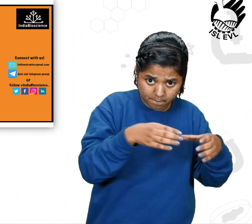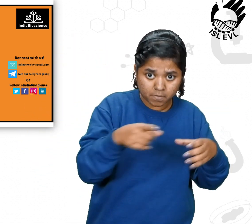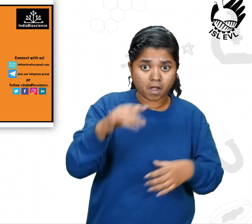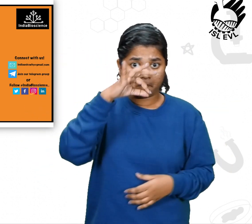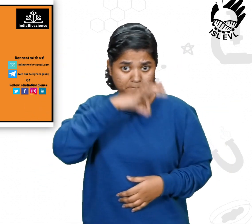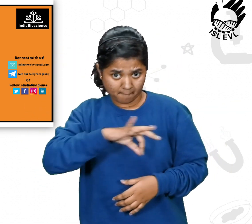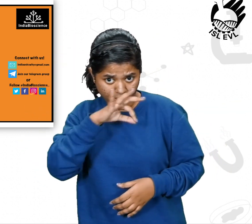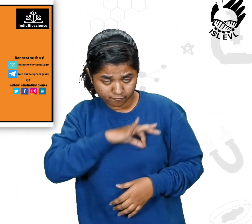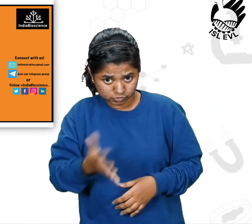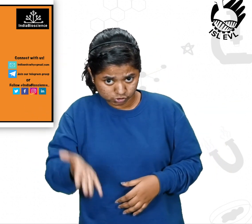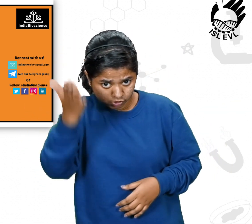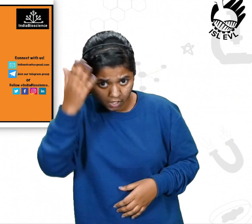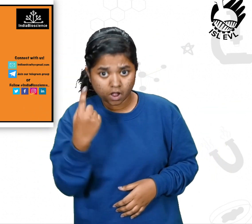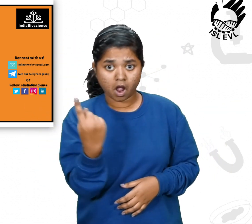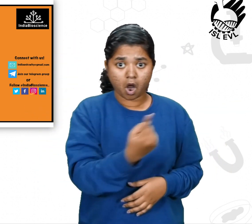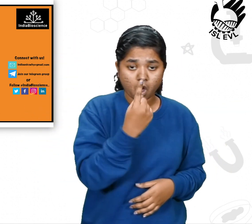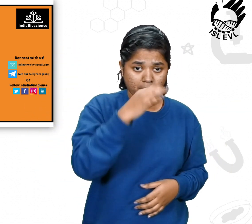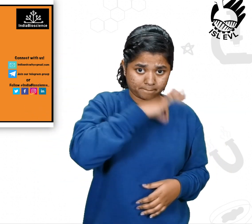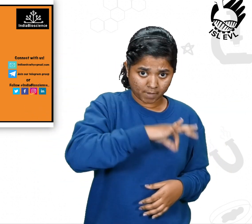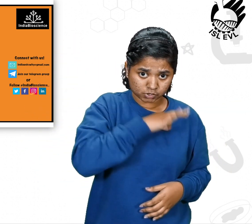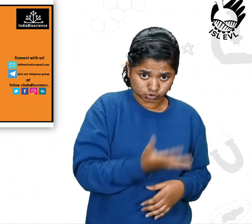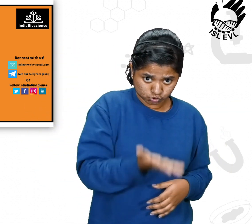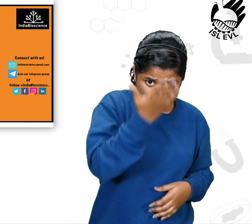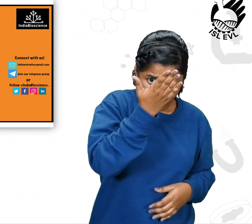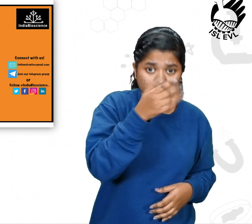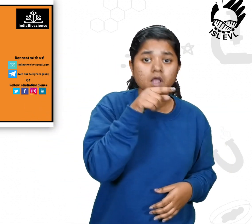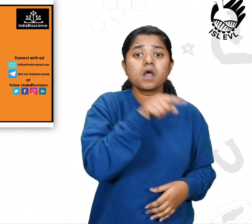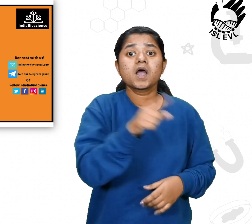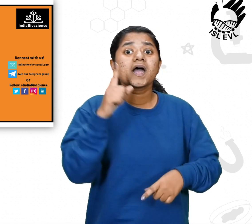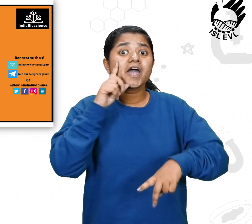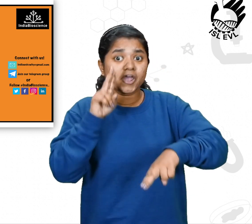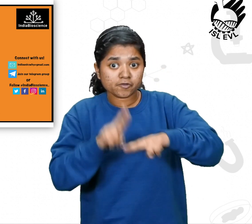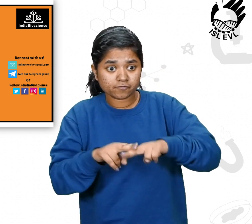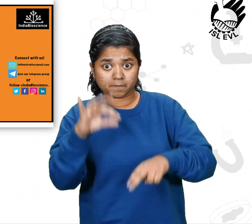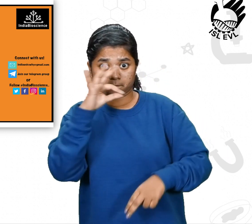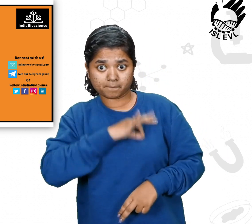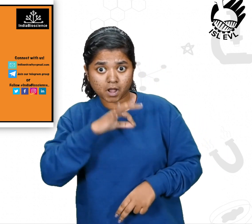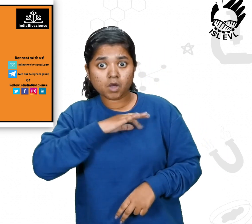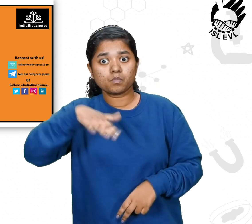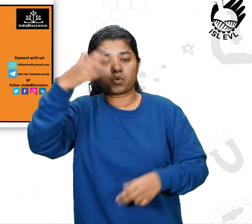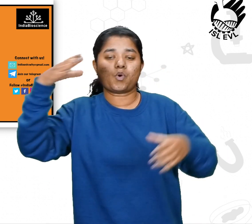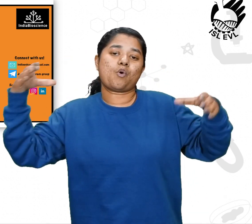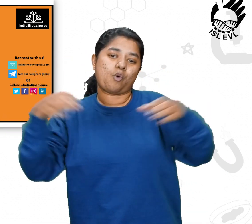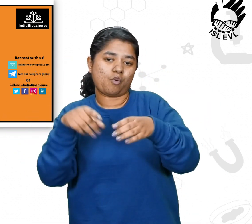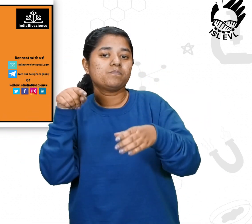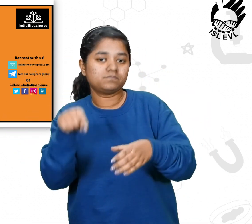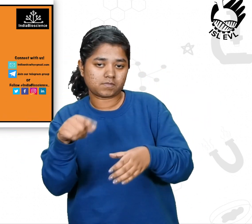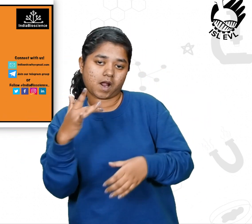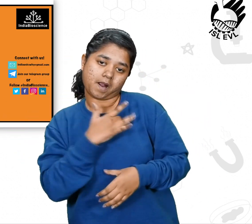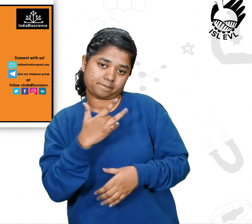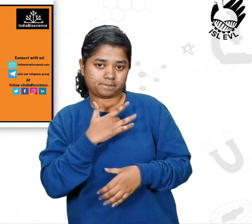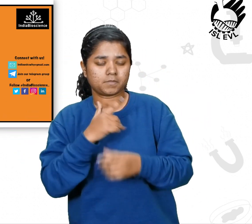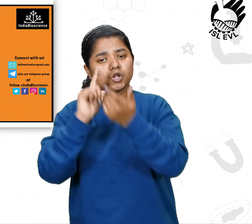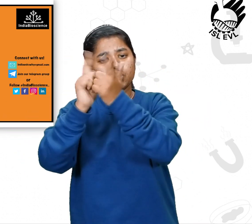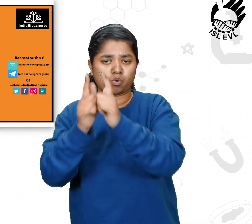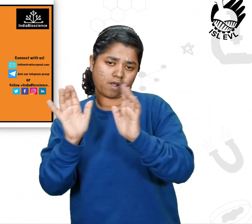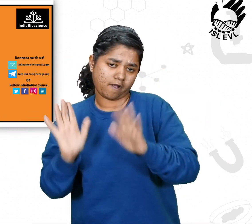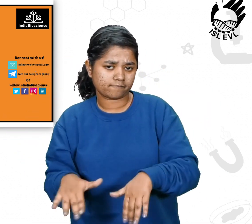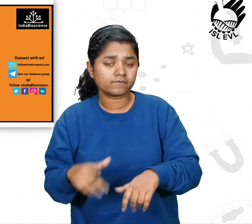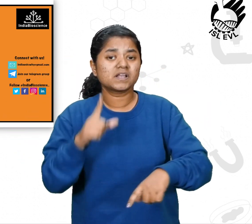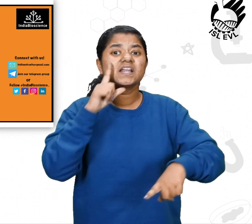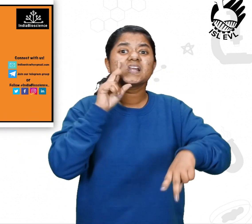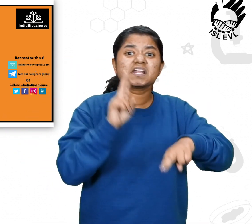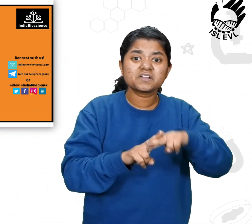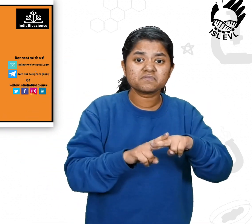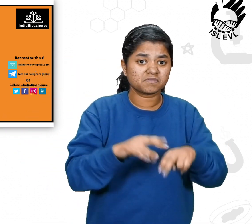in groups. Now, if the benefits outweigh the costs, then animals will live in groups. And the